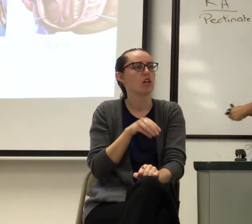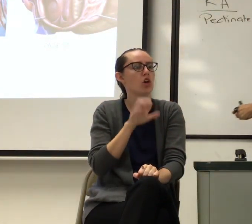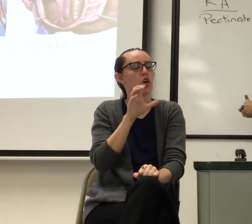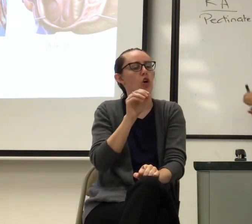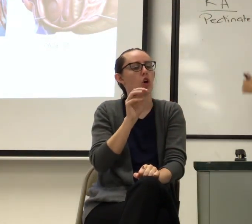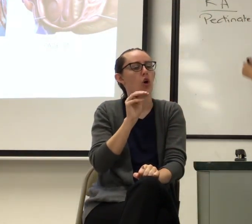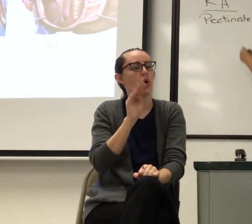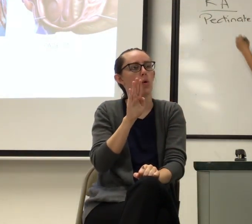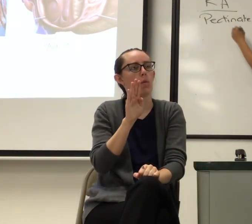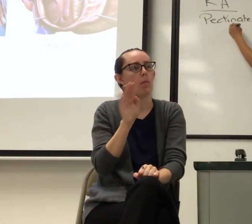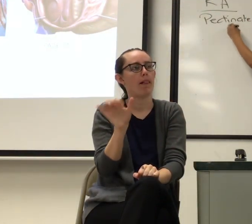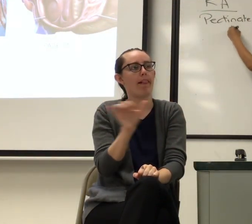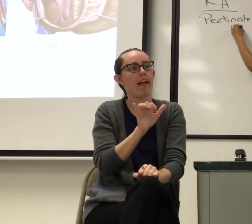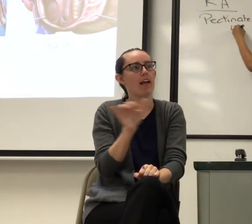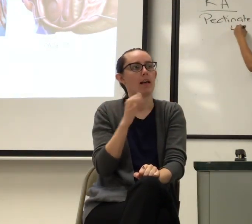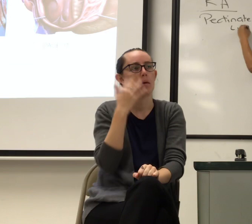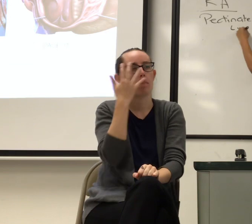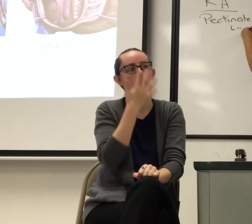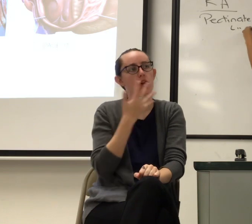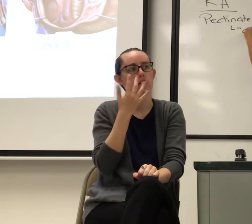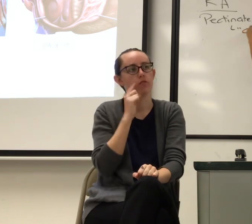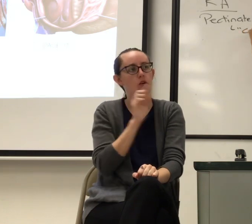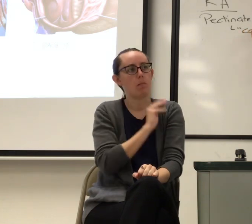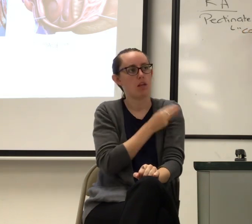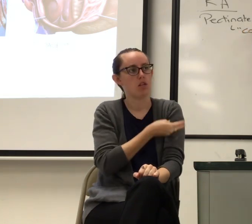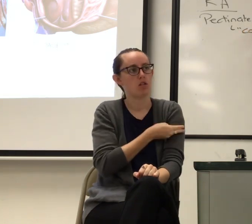the pectinate muscle.